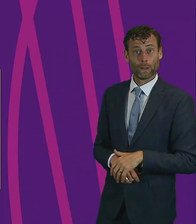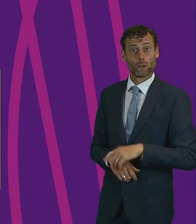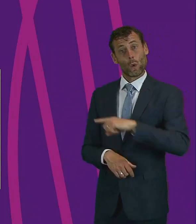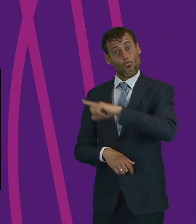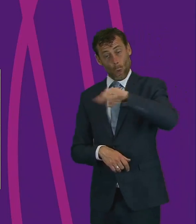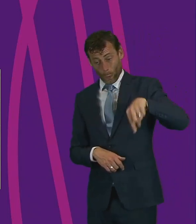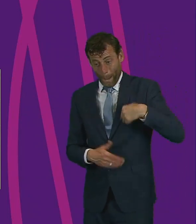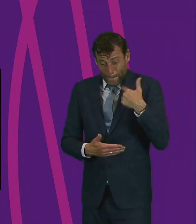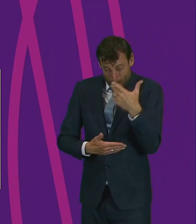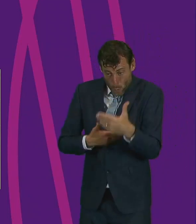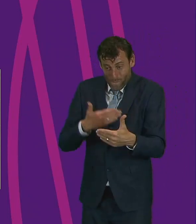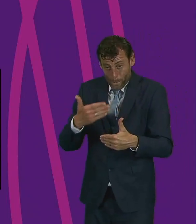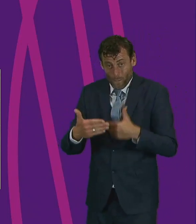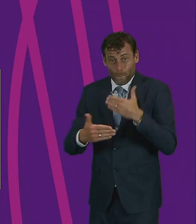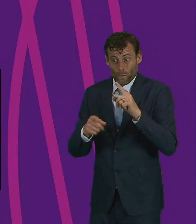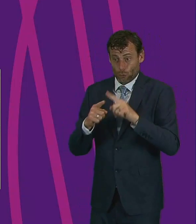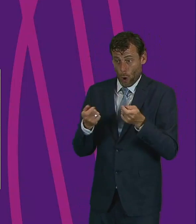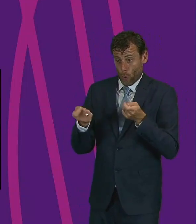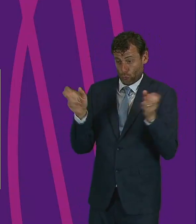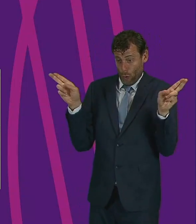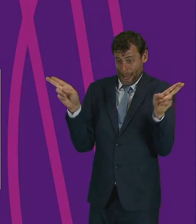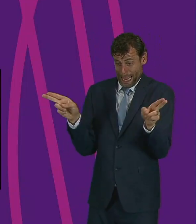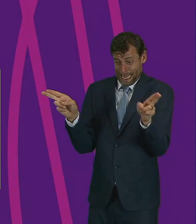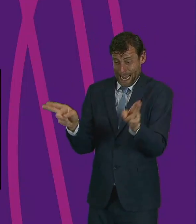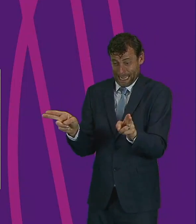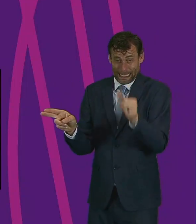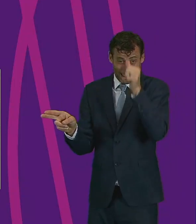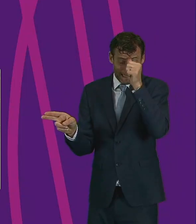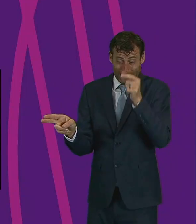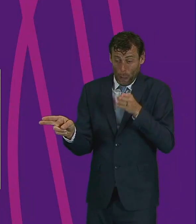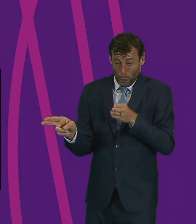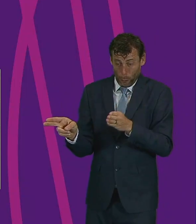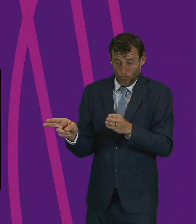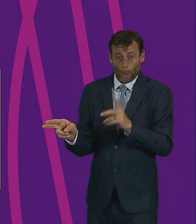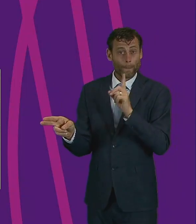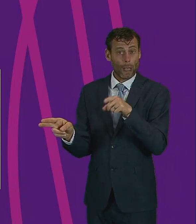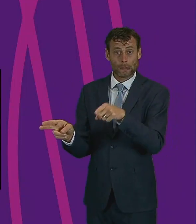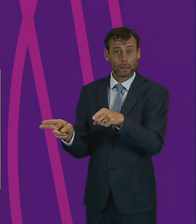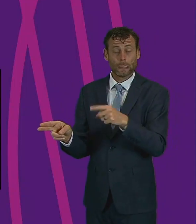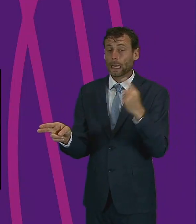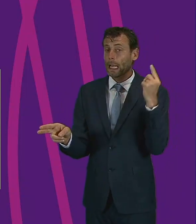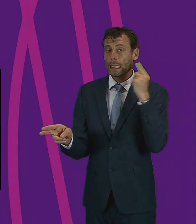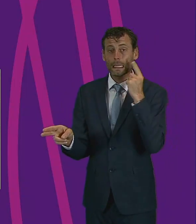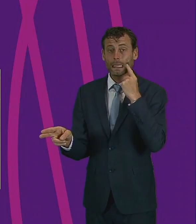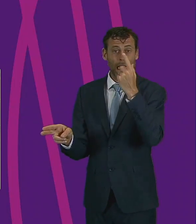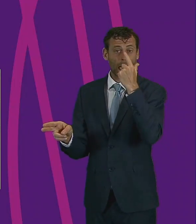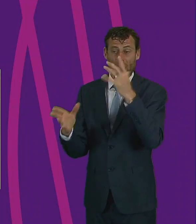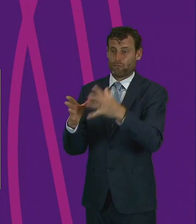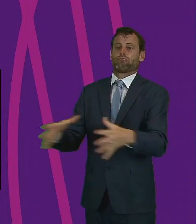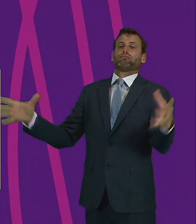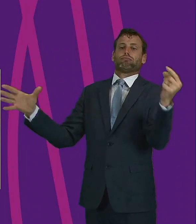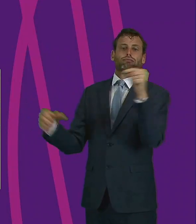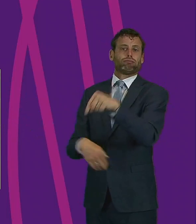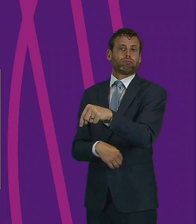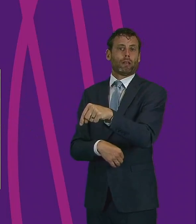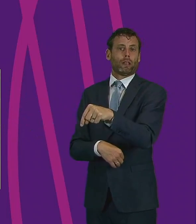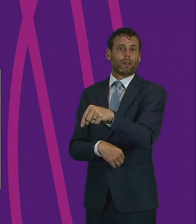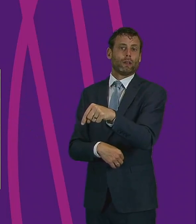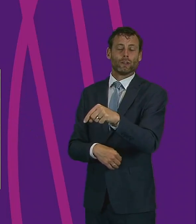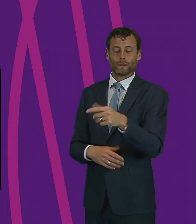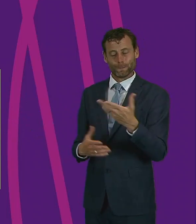painfully fragile, and it will not take much to see those overturned and our progress go into reverse. Clearly,